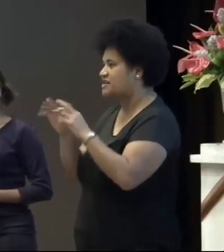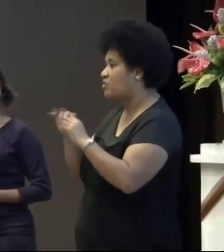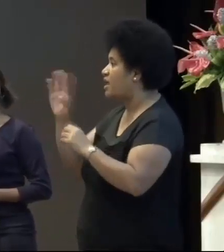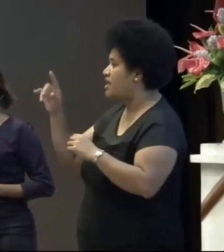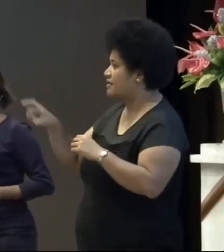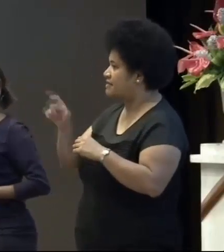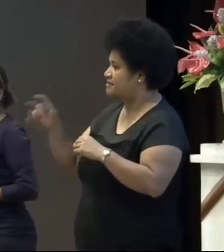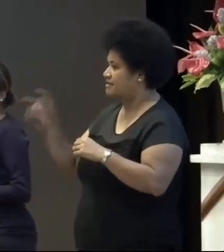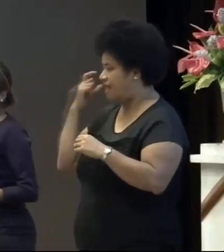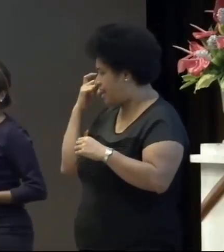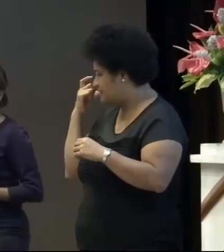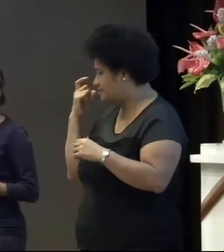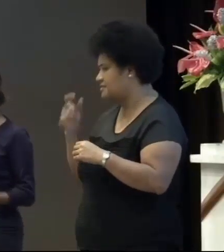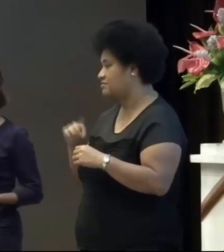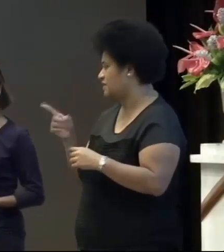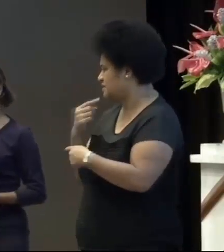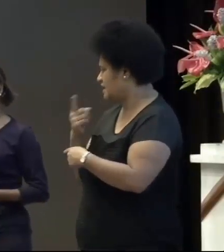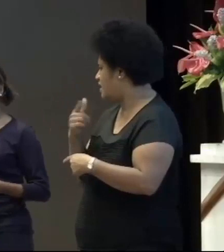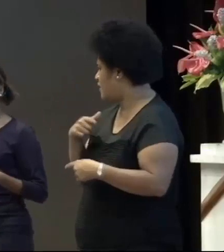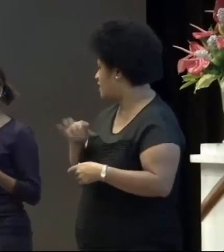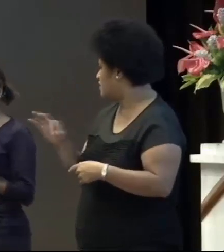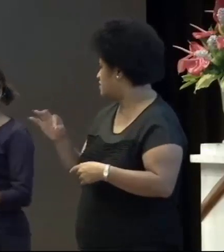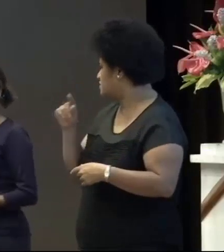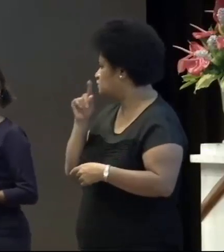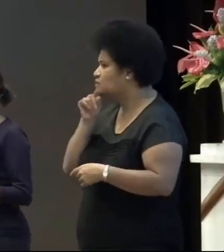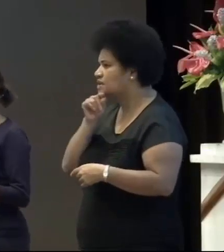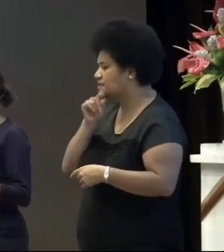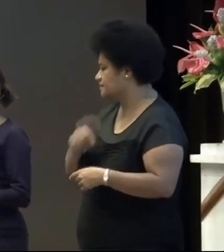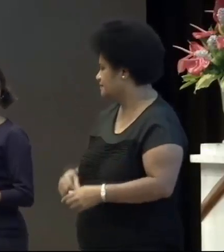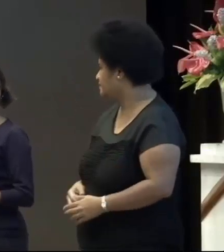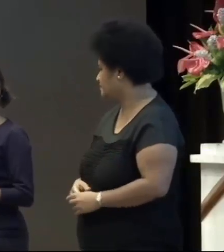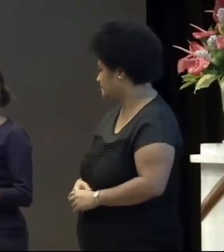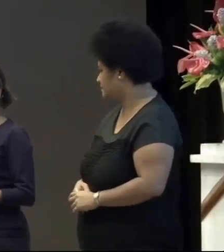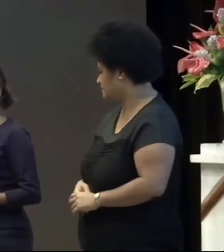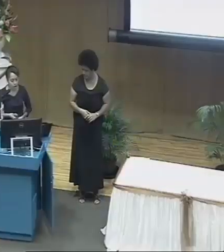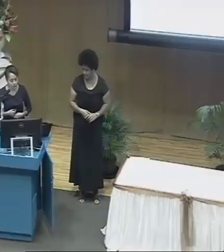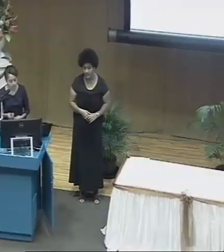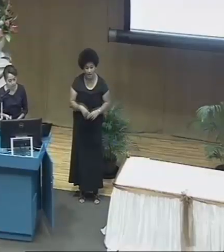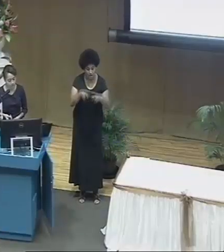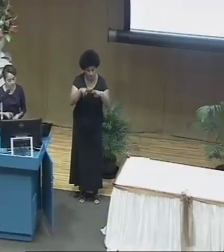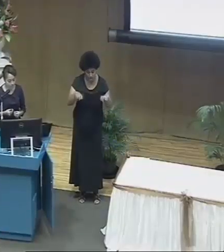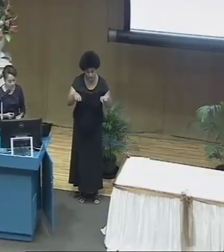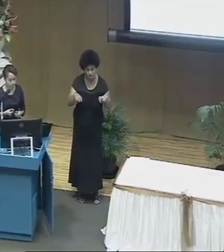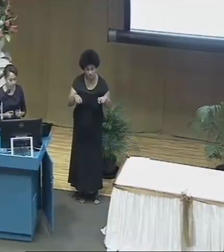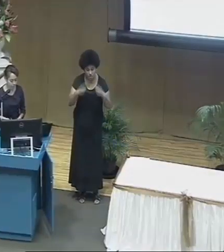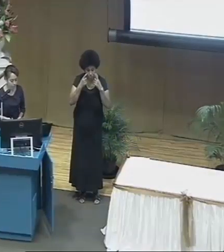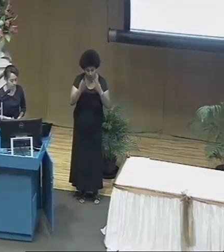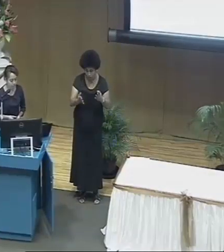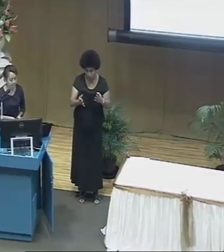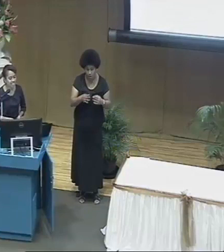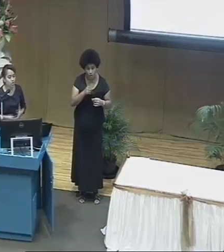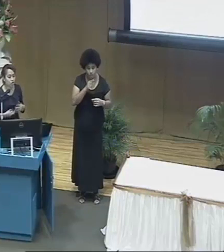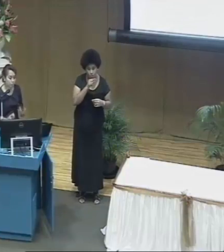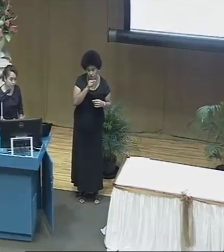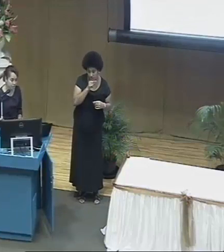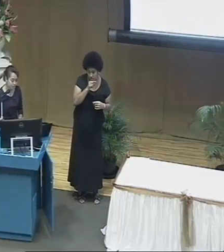Now, why not Twitter? Some of the things that the researchers have showed is that on Twitter, on Facebook and on Twitter,